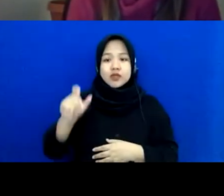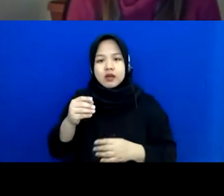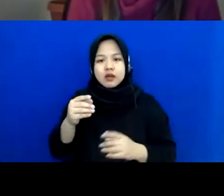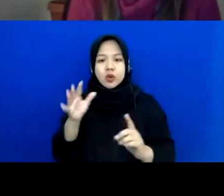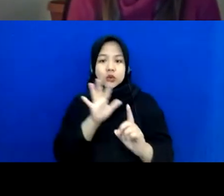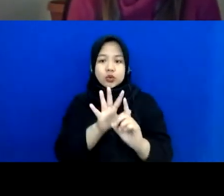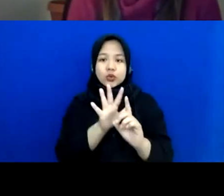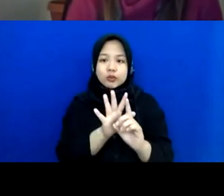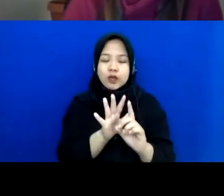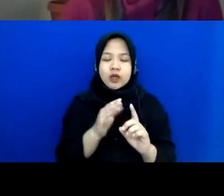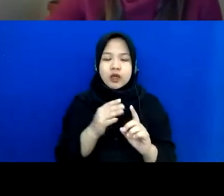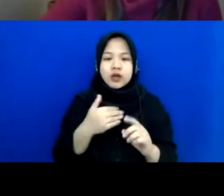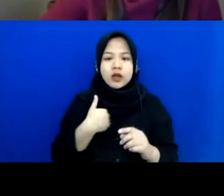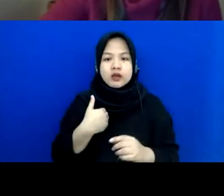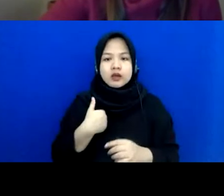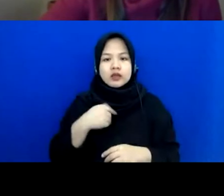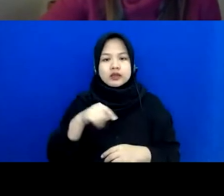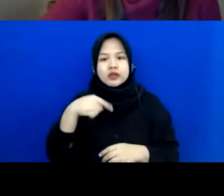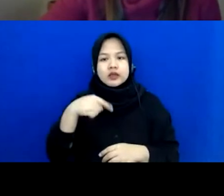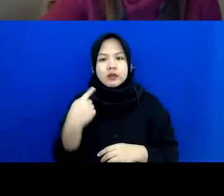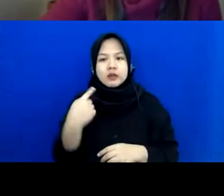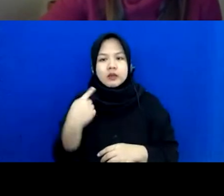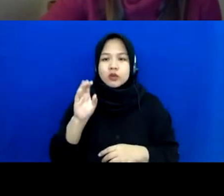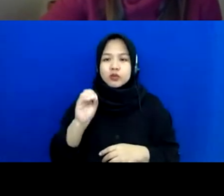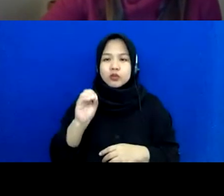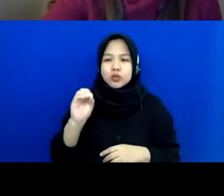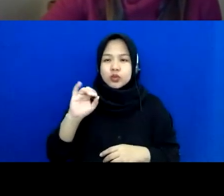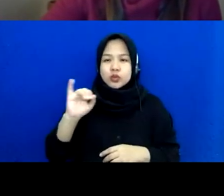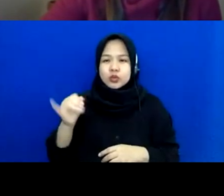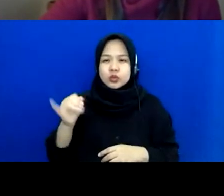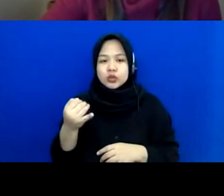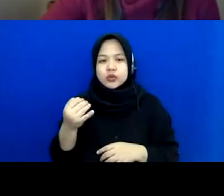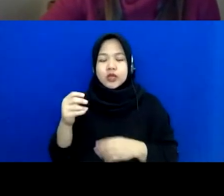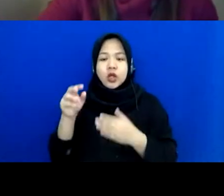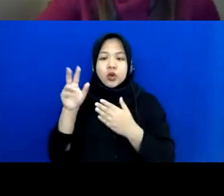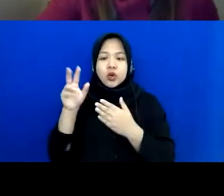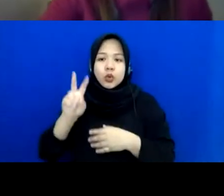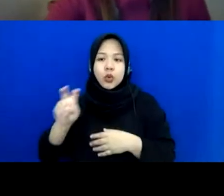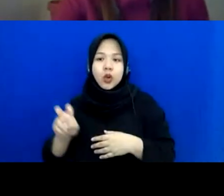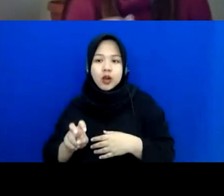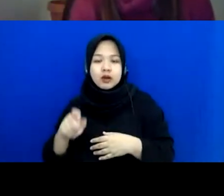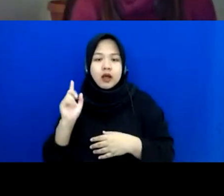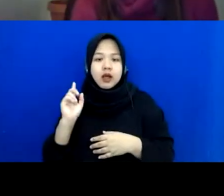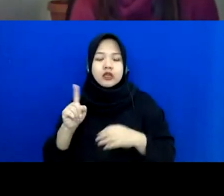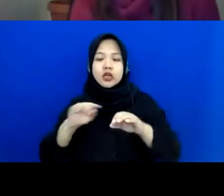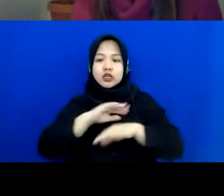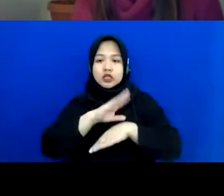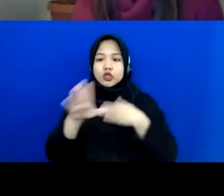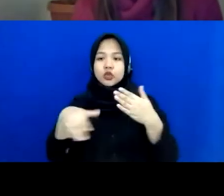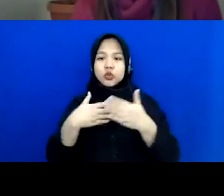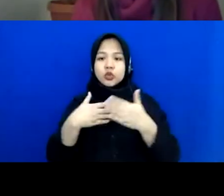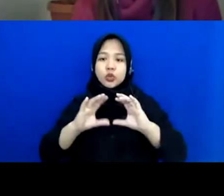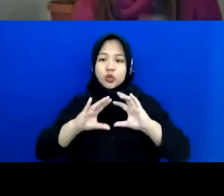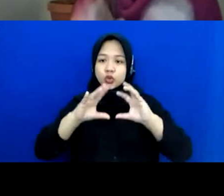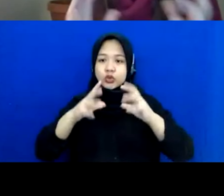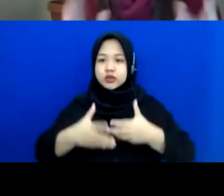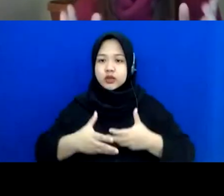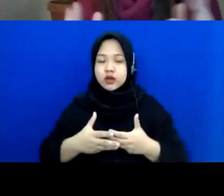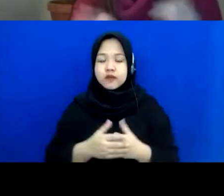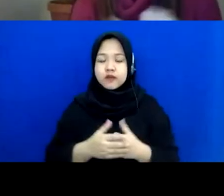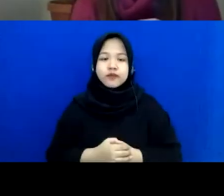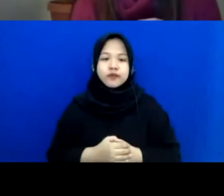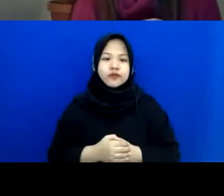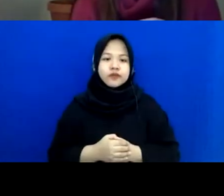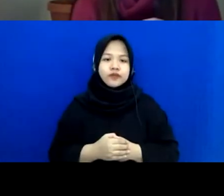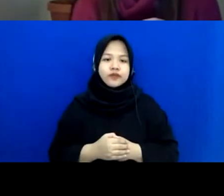about $40 billion in sales worldwide. And our next truly